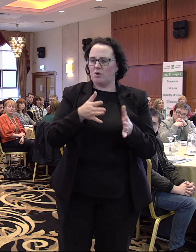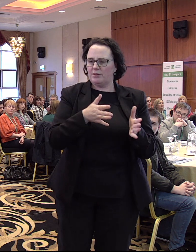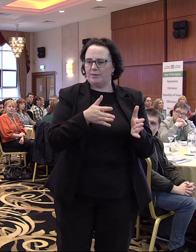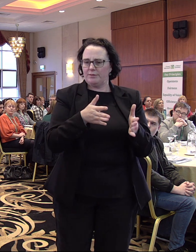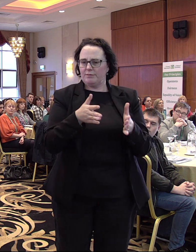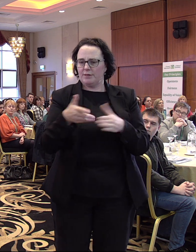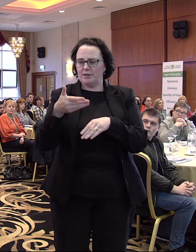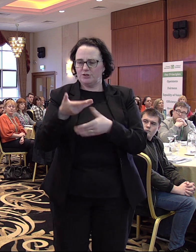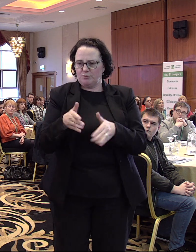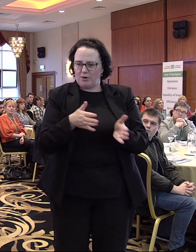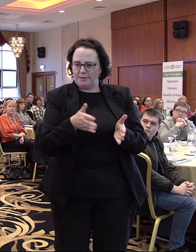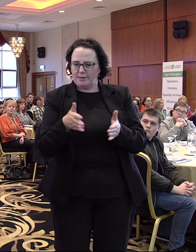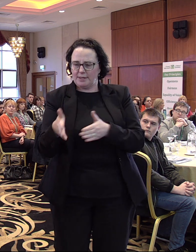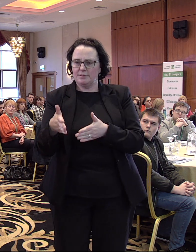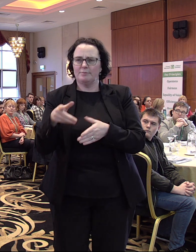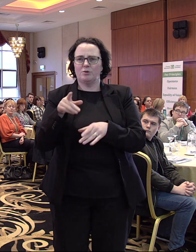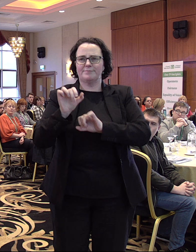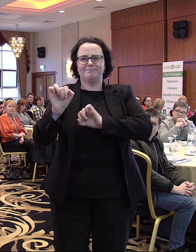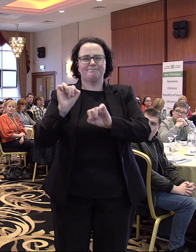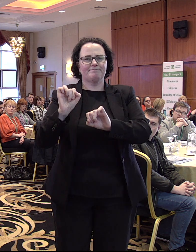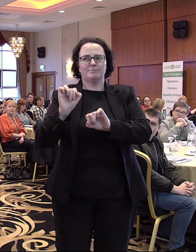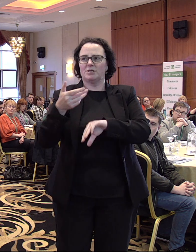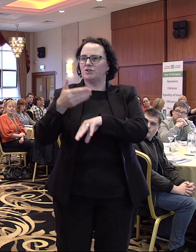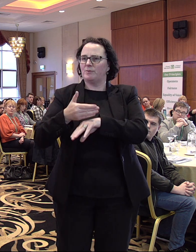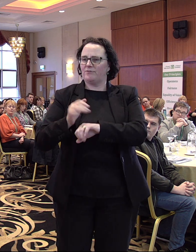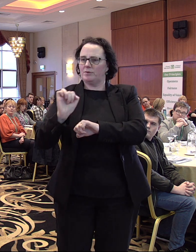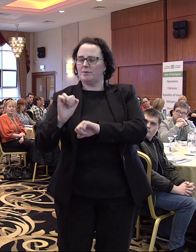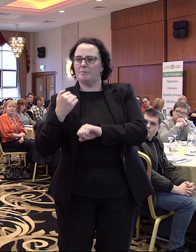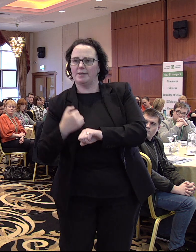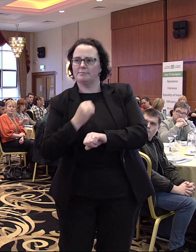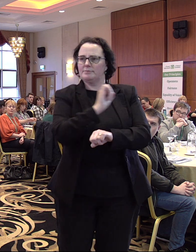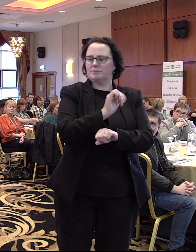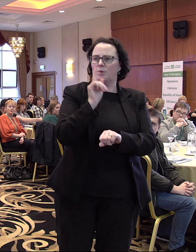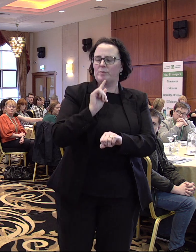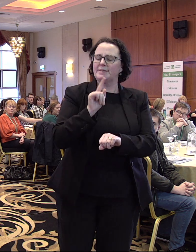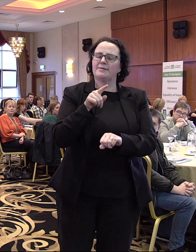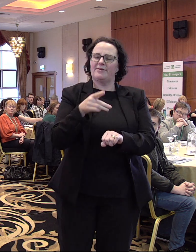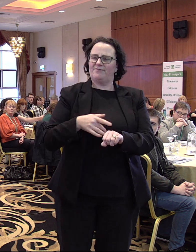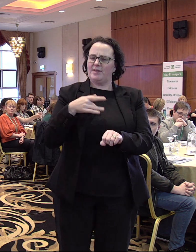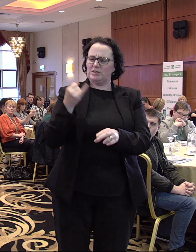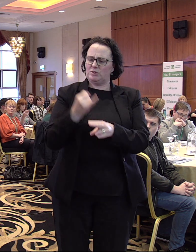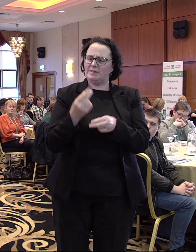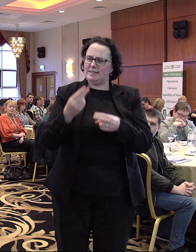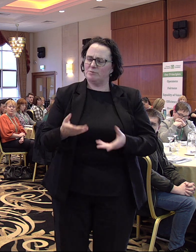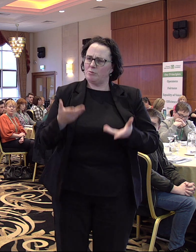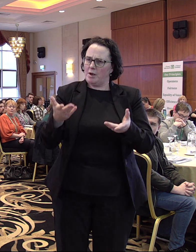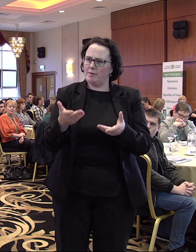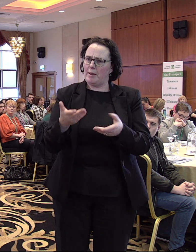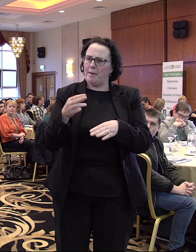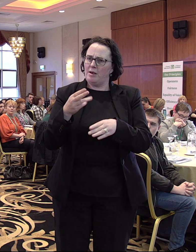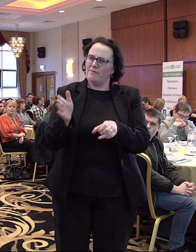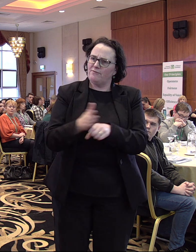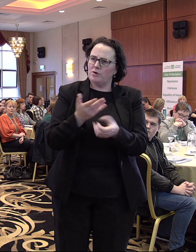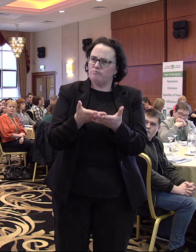stereotypical jobs. They felt that the curriculum should be developed more, and the schools need to provide a fuller range of subjects for boys